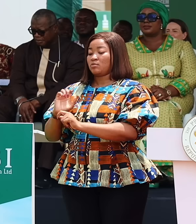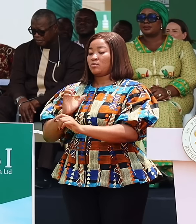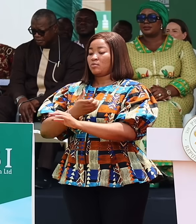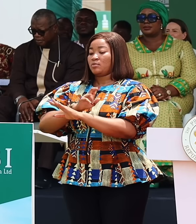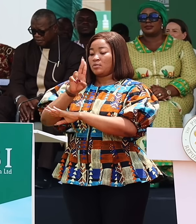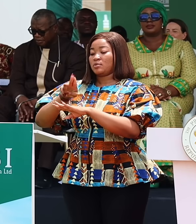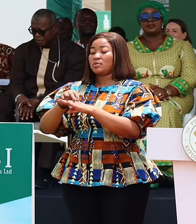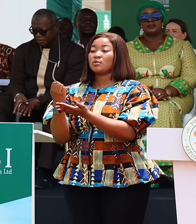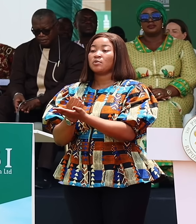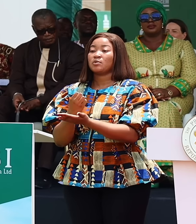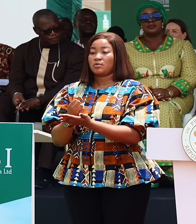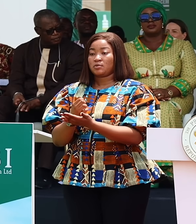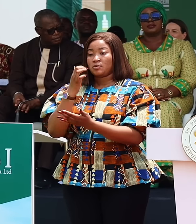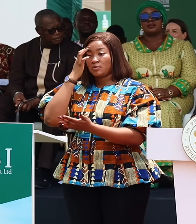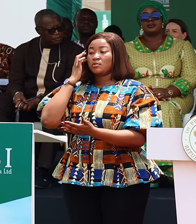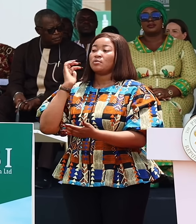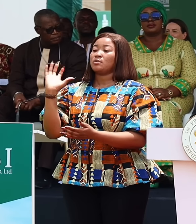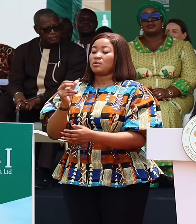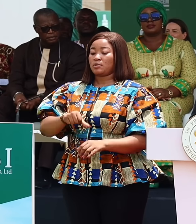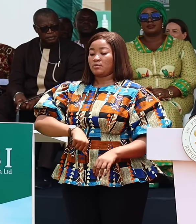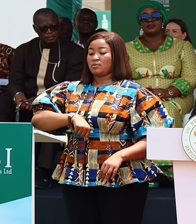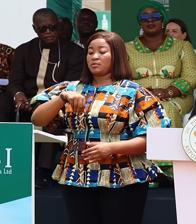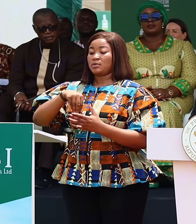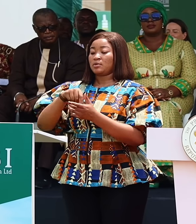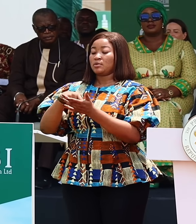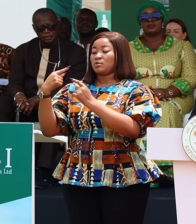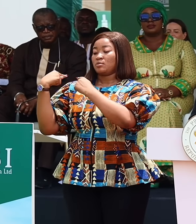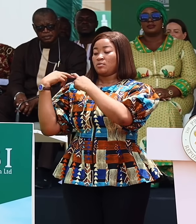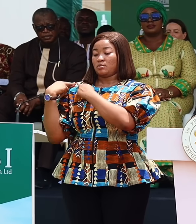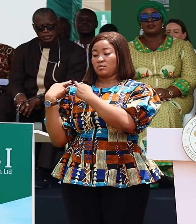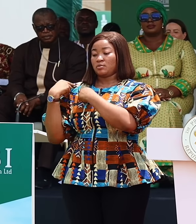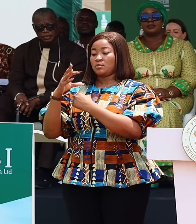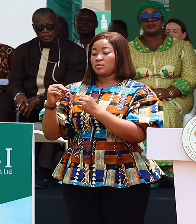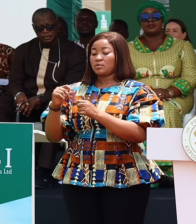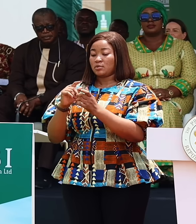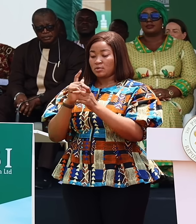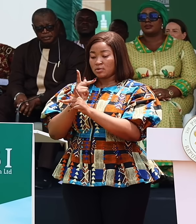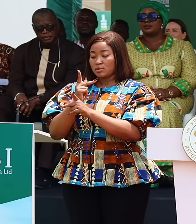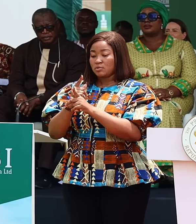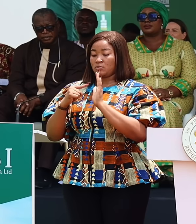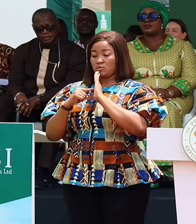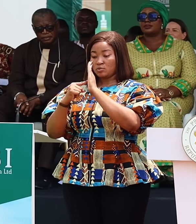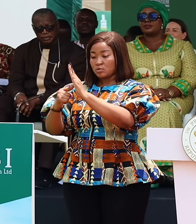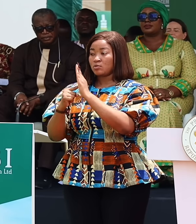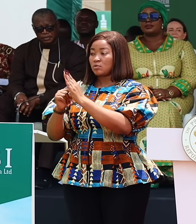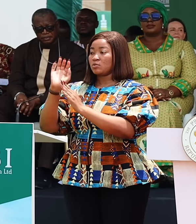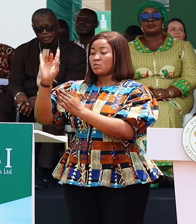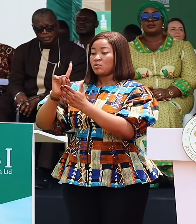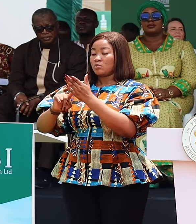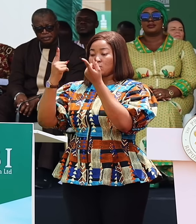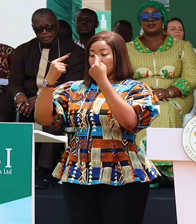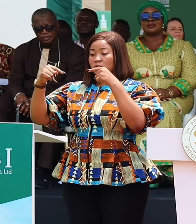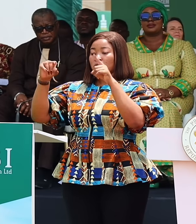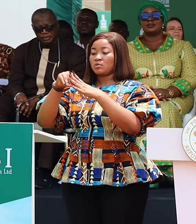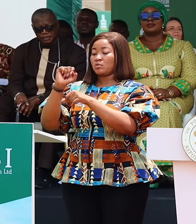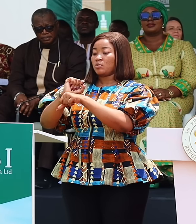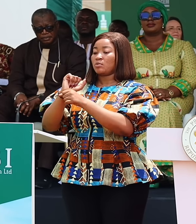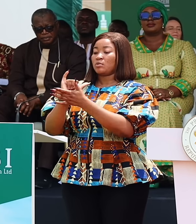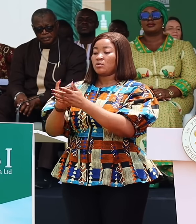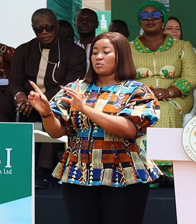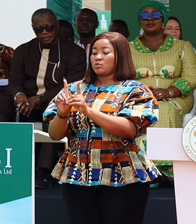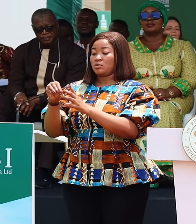economy. Take pride in this responsibility and keep showcasing your excellence in the work that you do